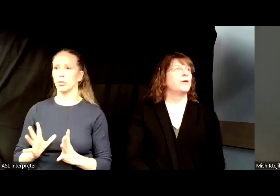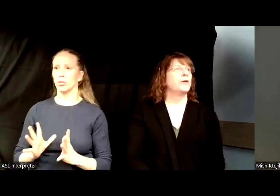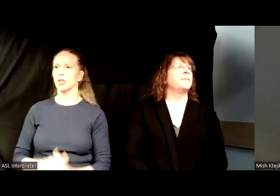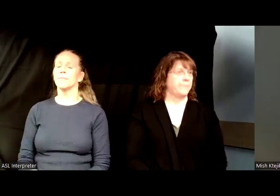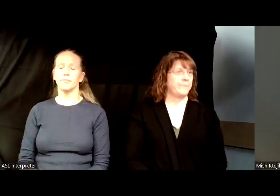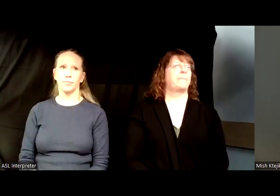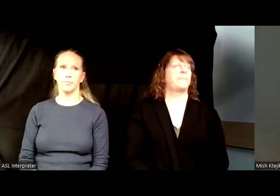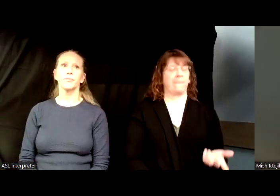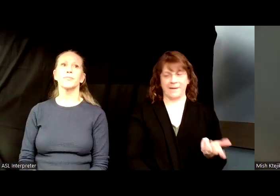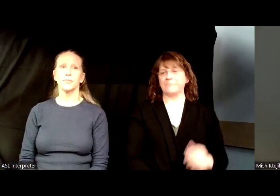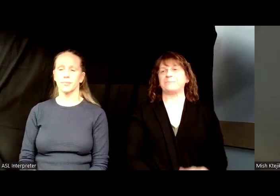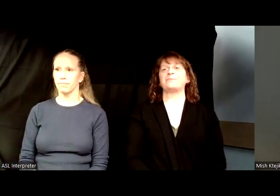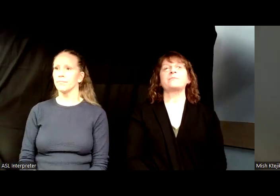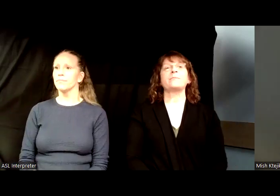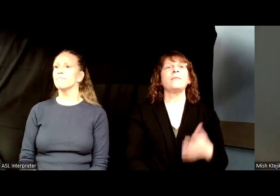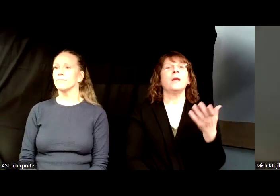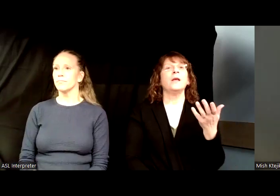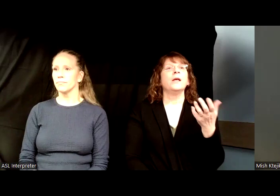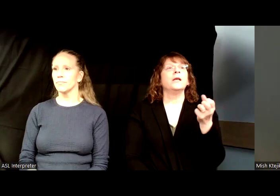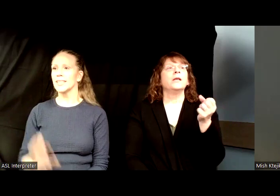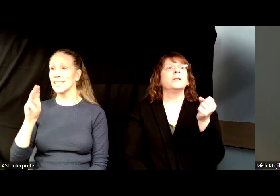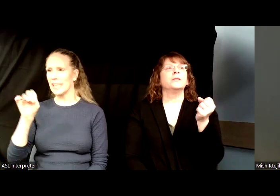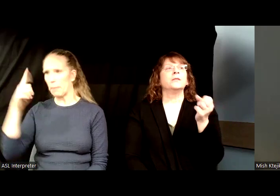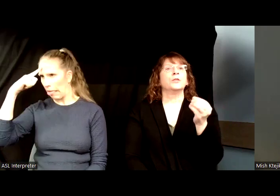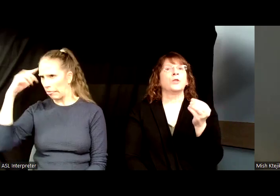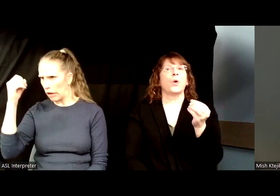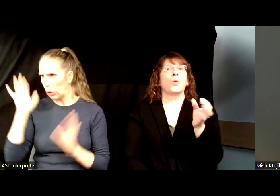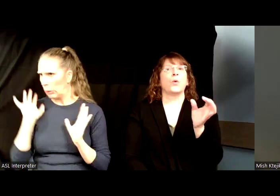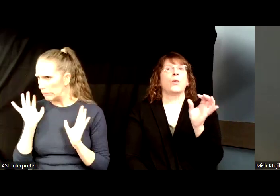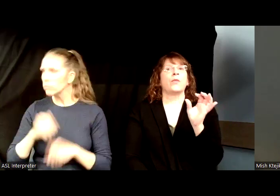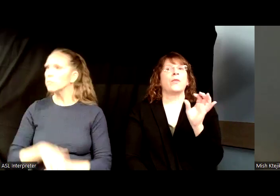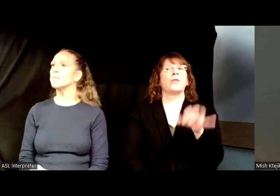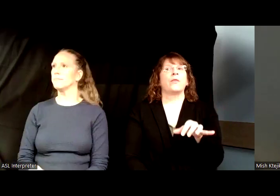Oh. interpreters. That's what I thought.